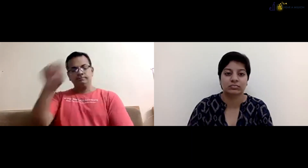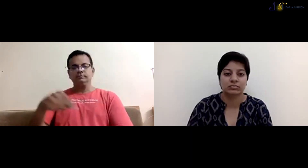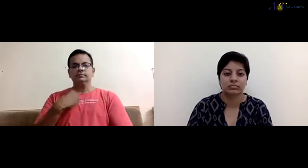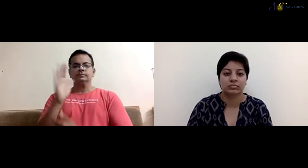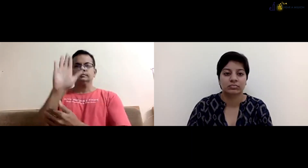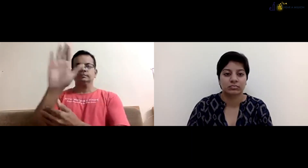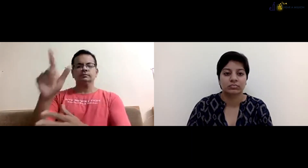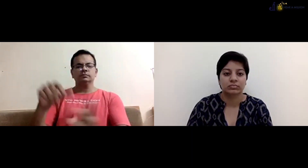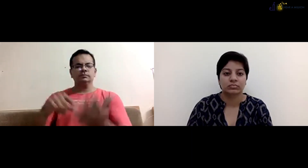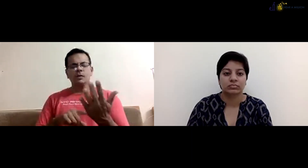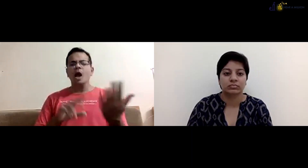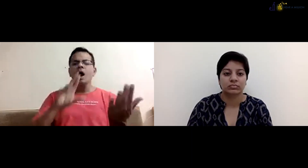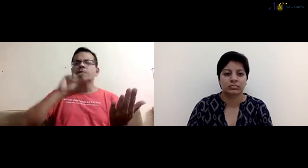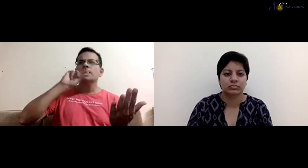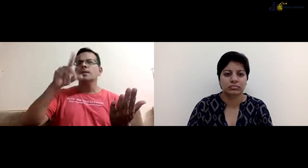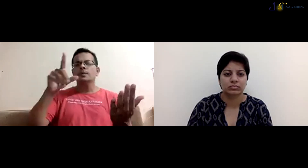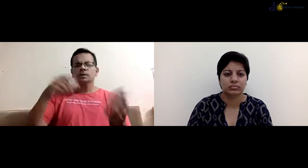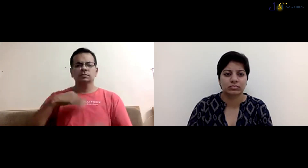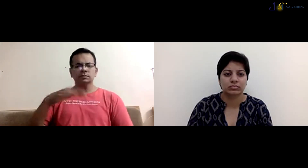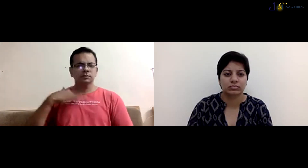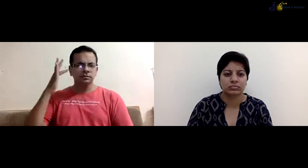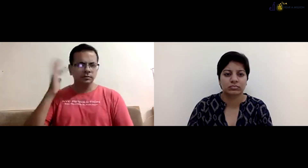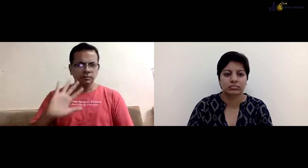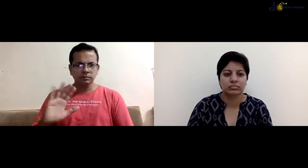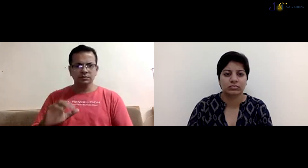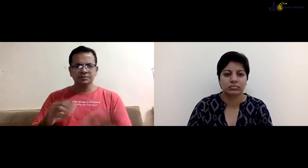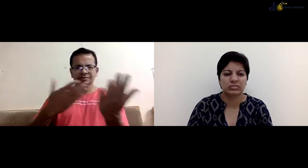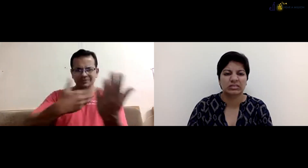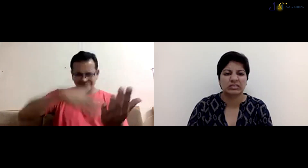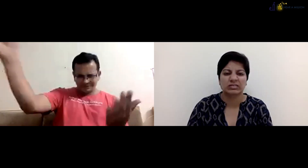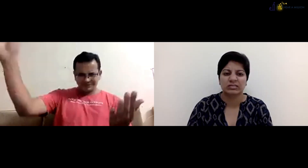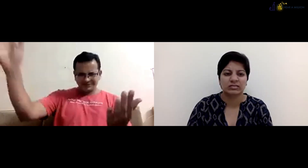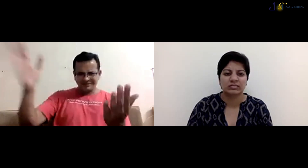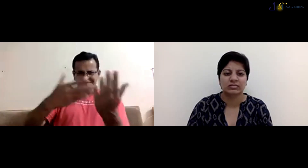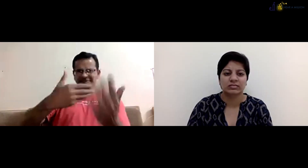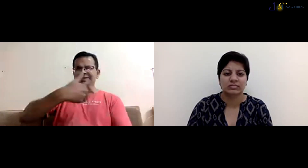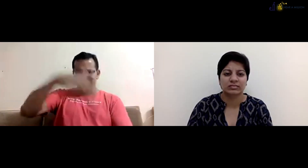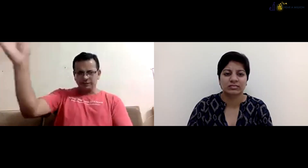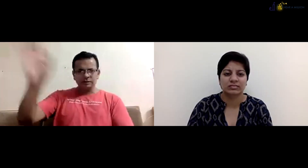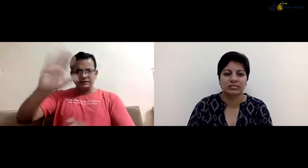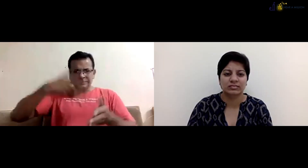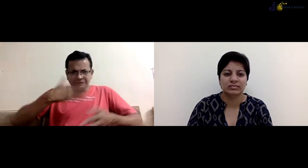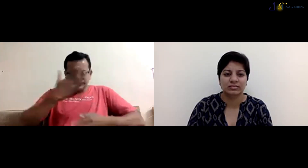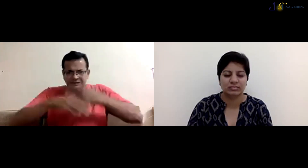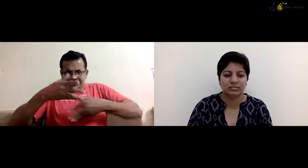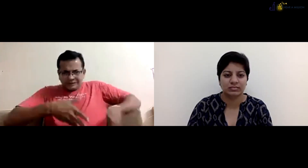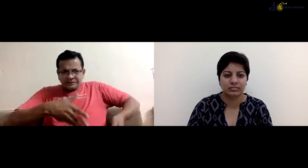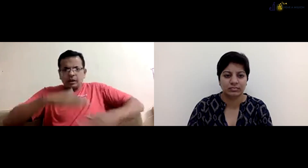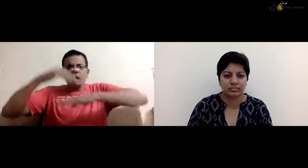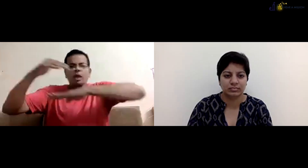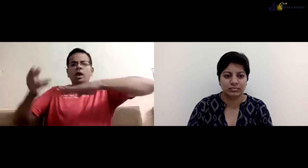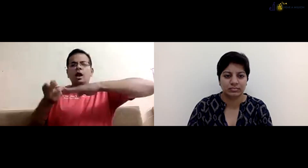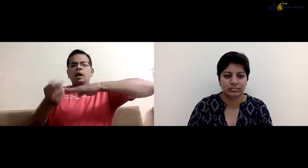have to stand in a queue, and they will speak out and they will call out our names, and they will just